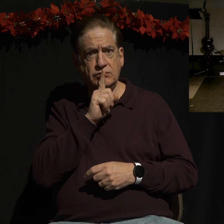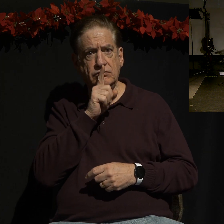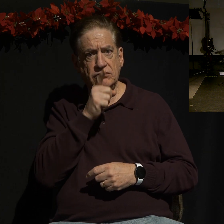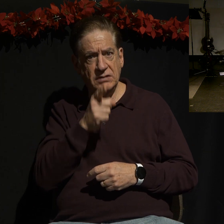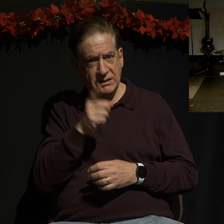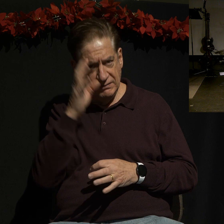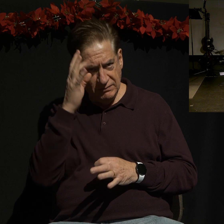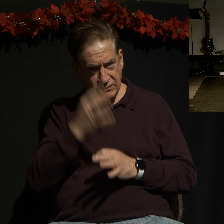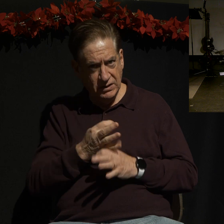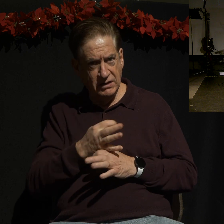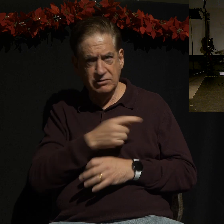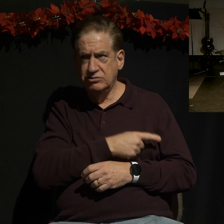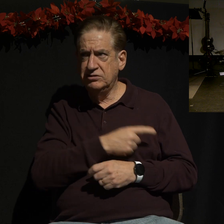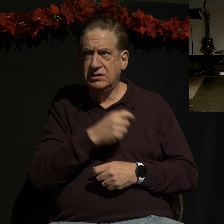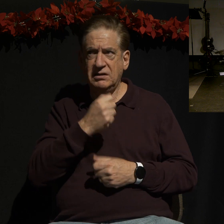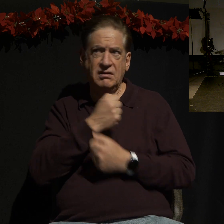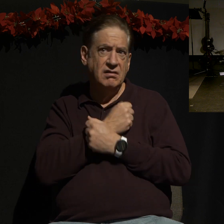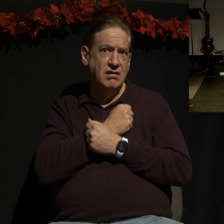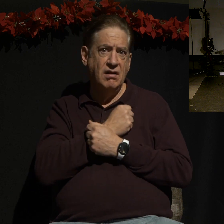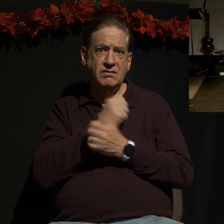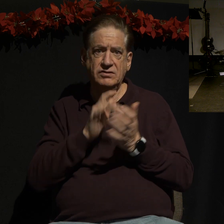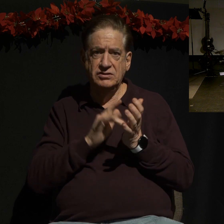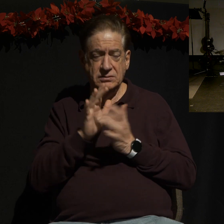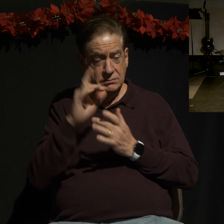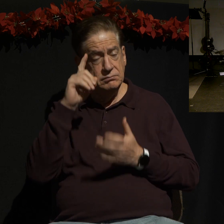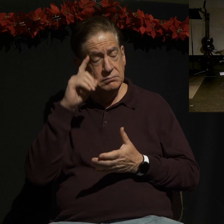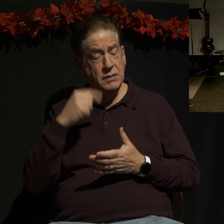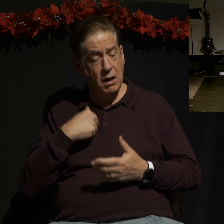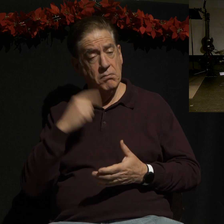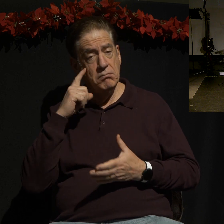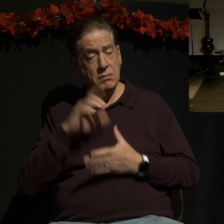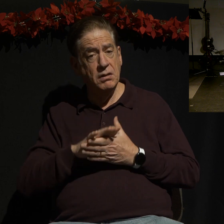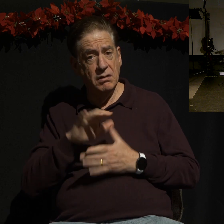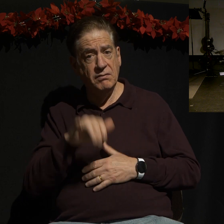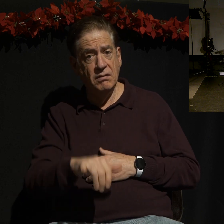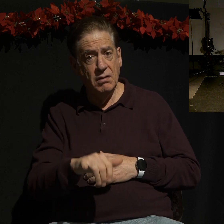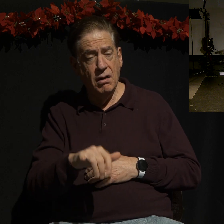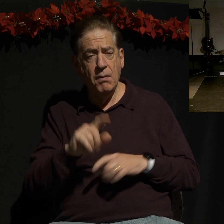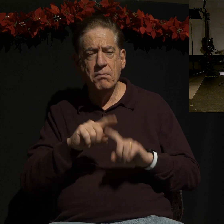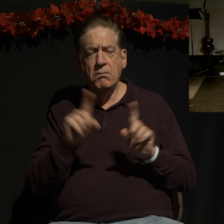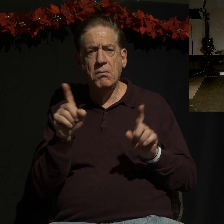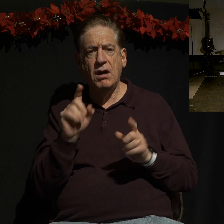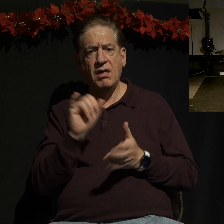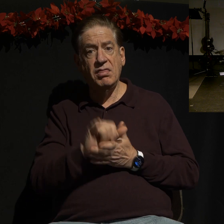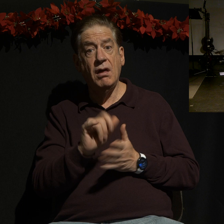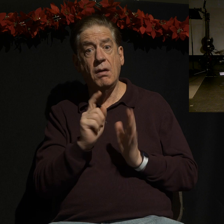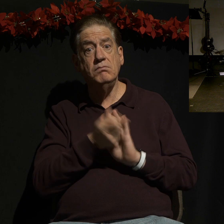She loved Jesus. I believe that. But in that moment,